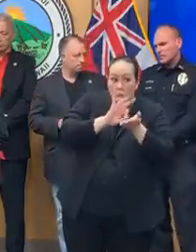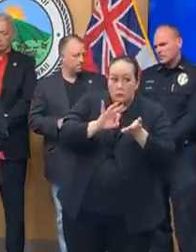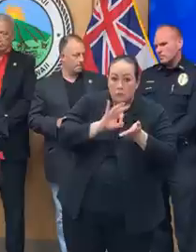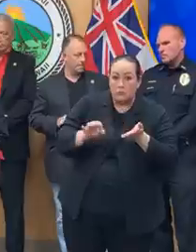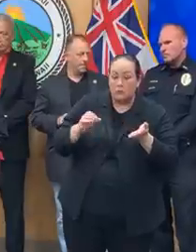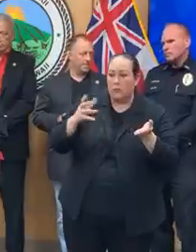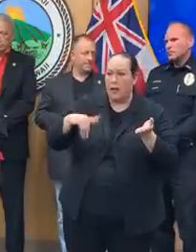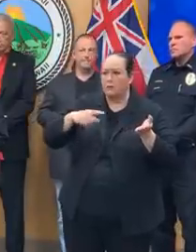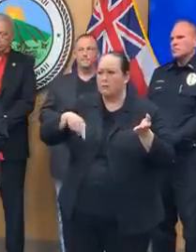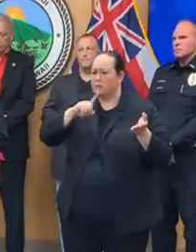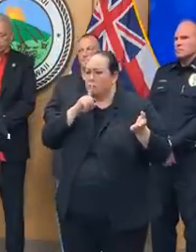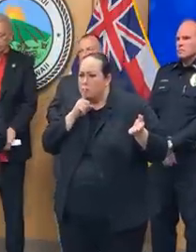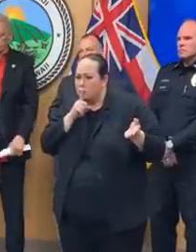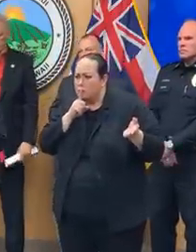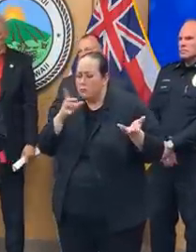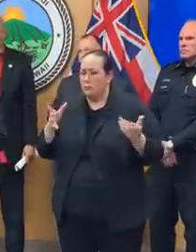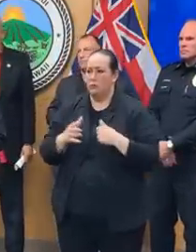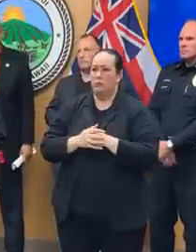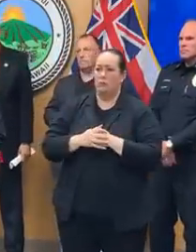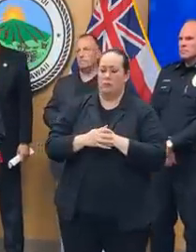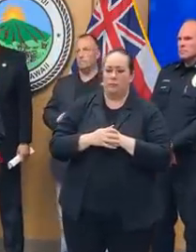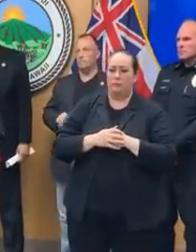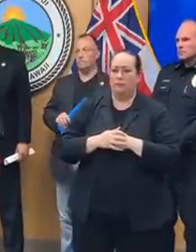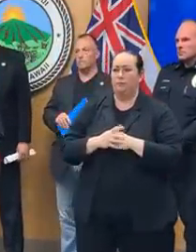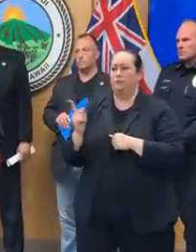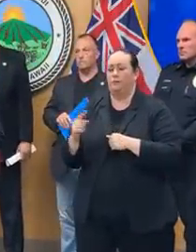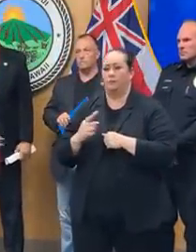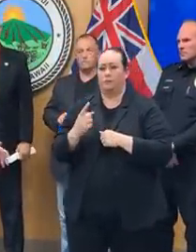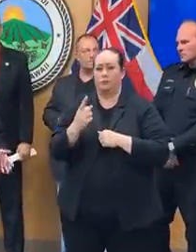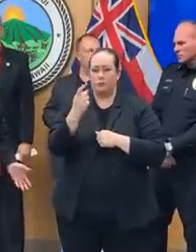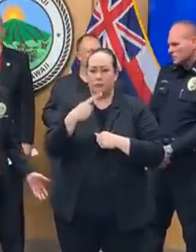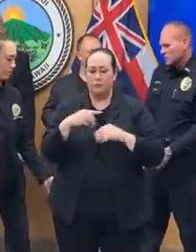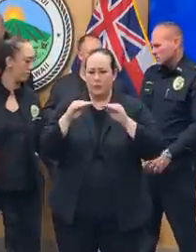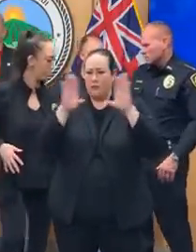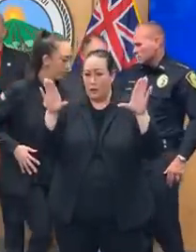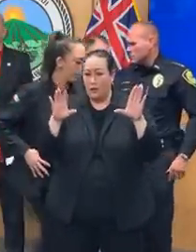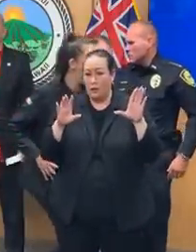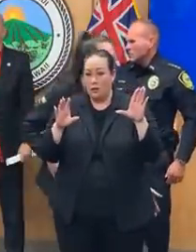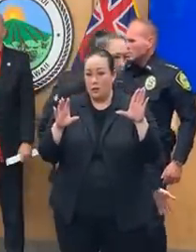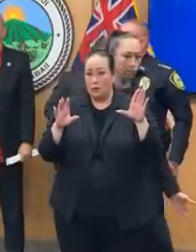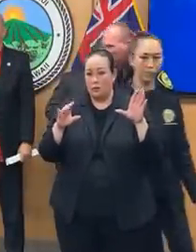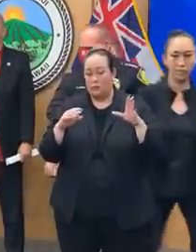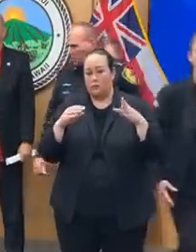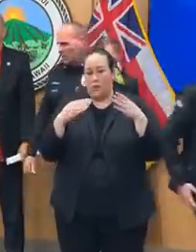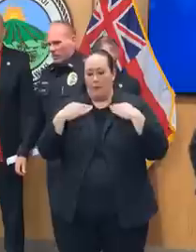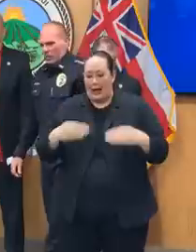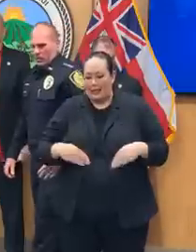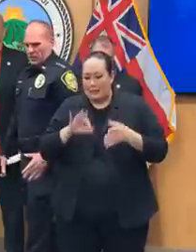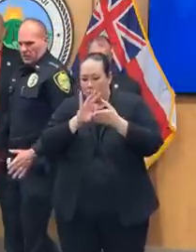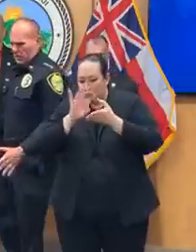just around clarifying the body count or the death toll.